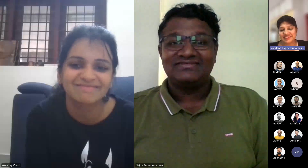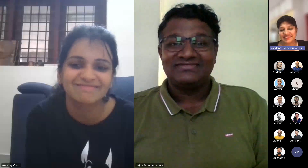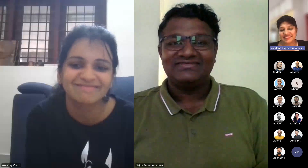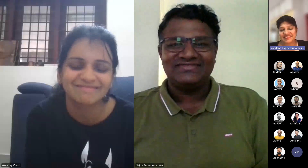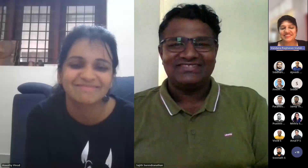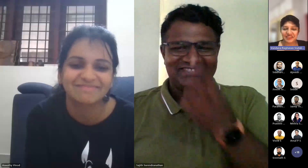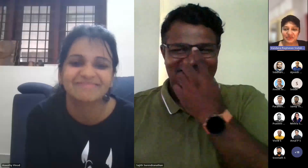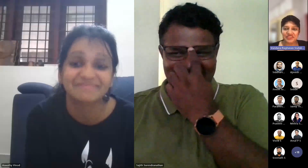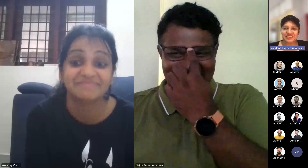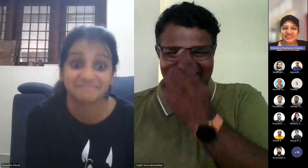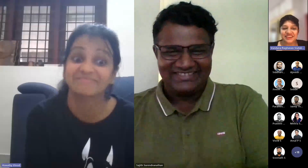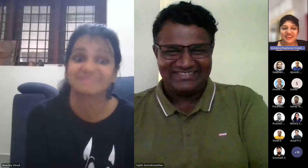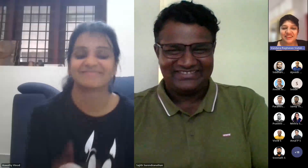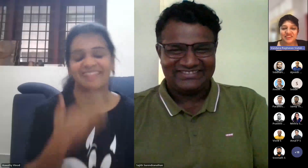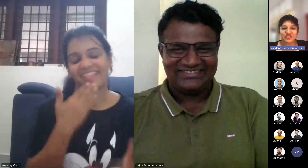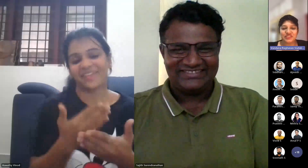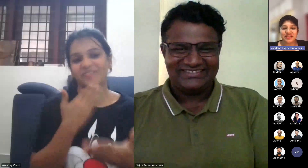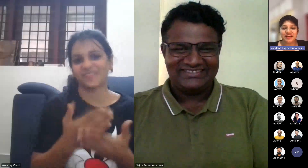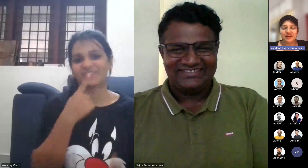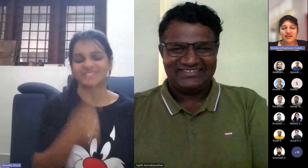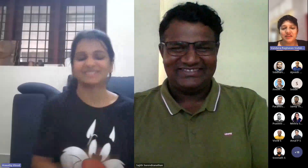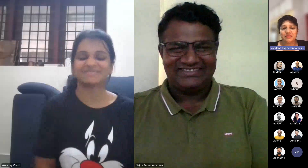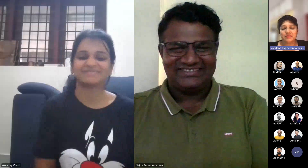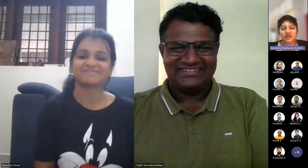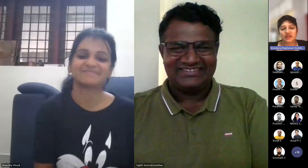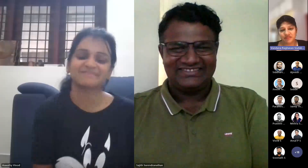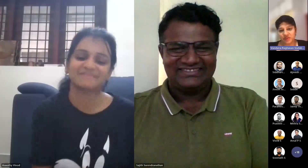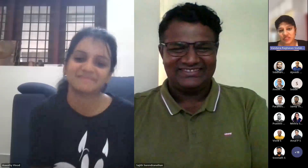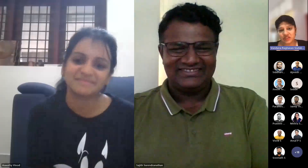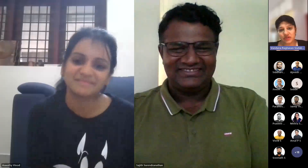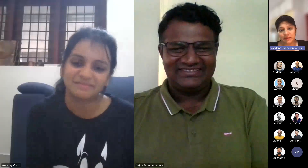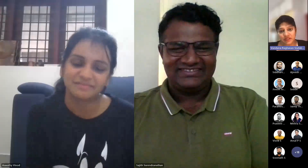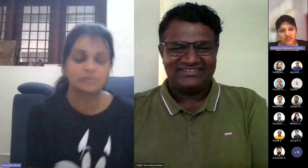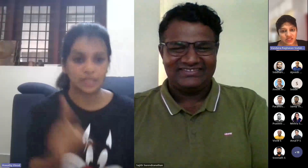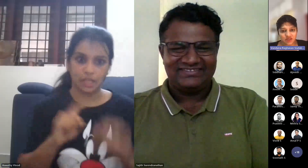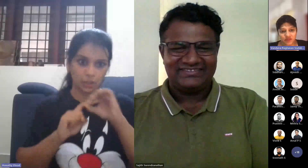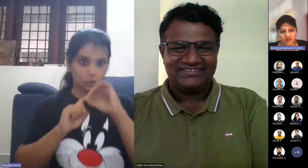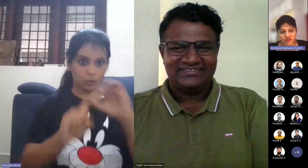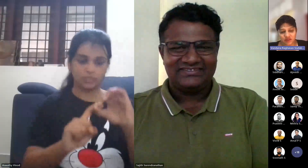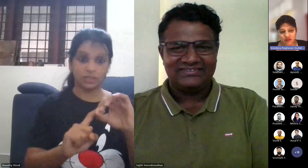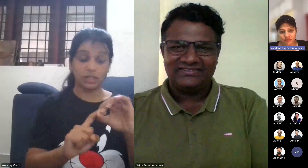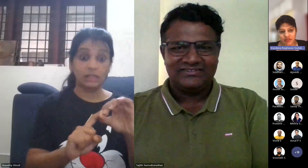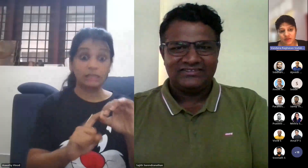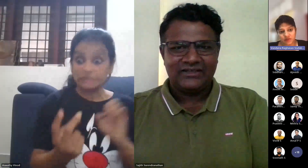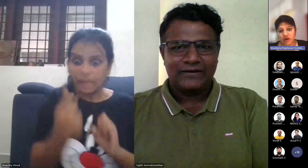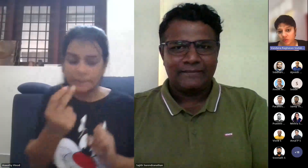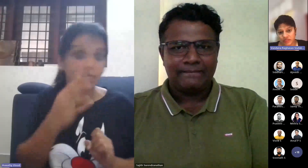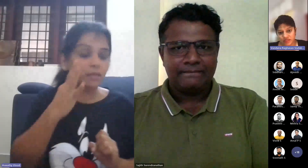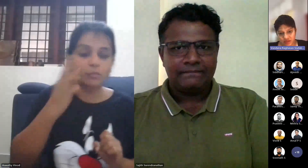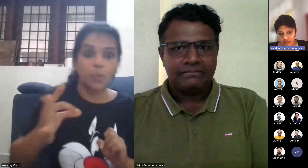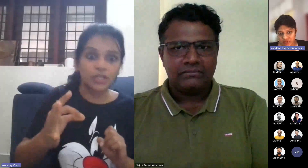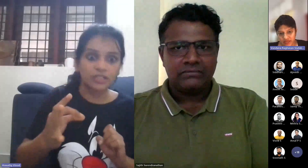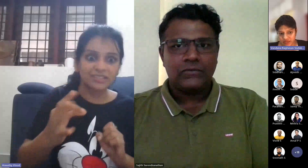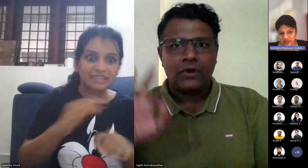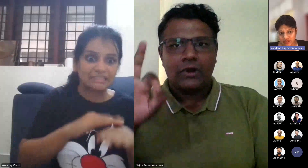I think that's thank you, Sajith. Shruti. I have a question on emergency services. In terms of how it